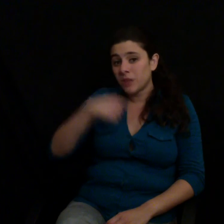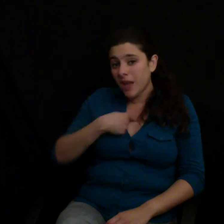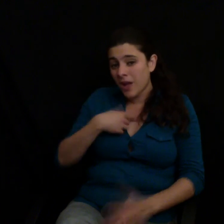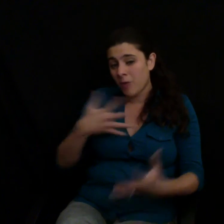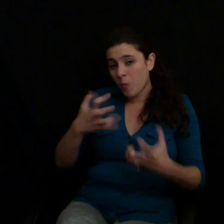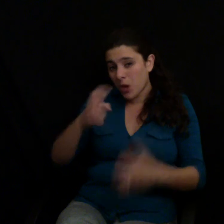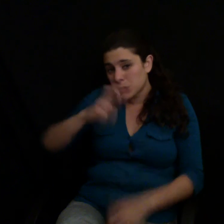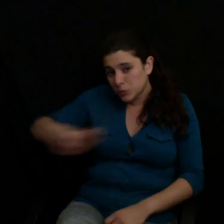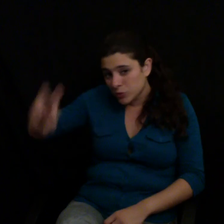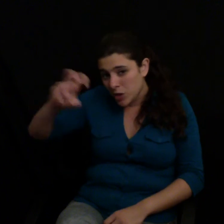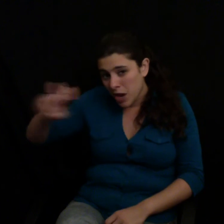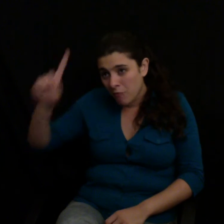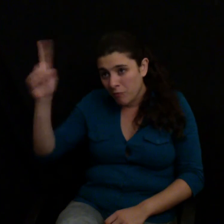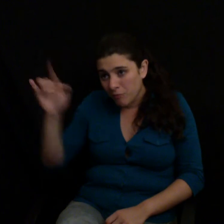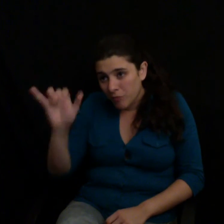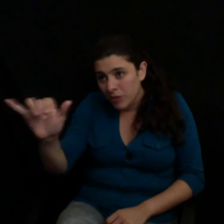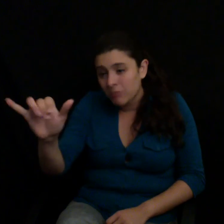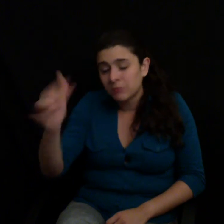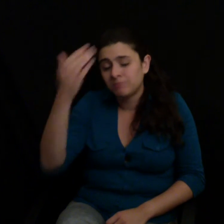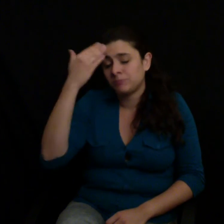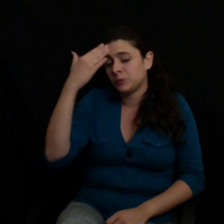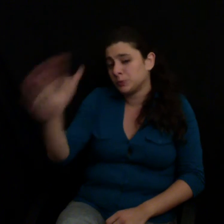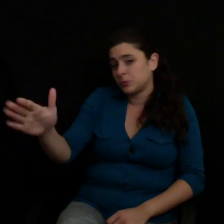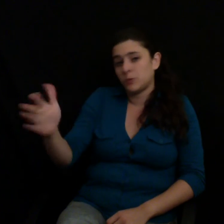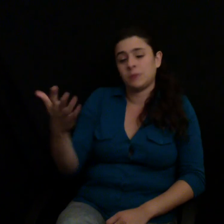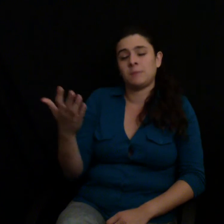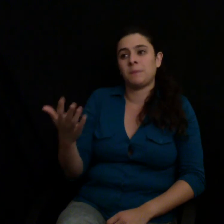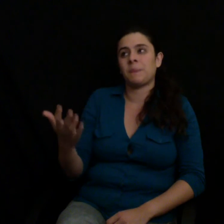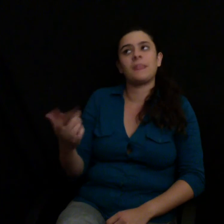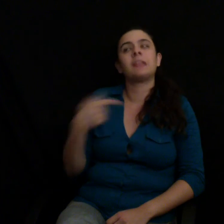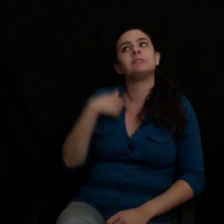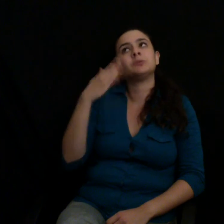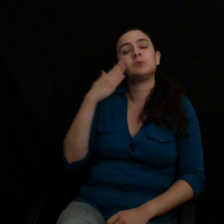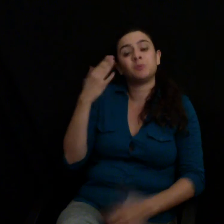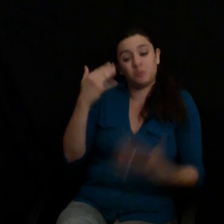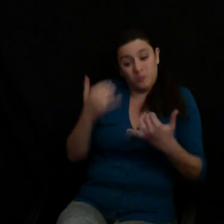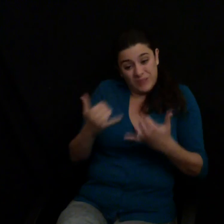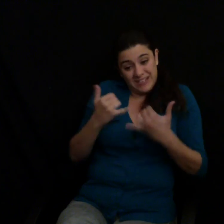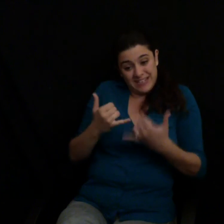I need, but I need to get out right now